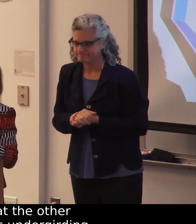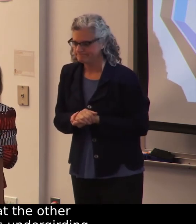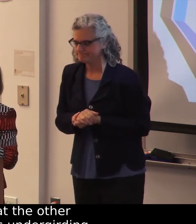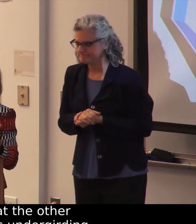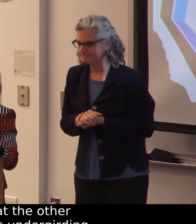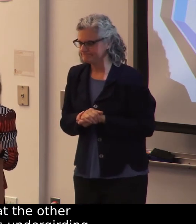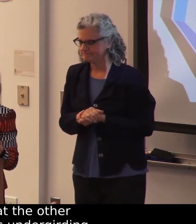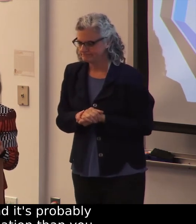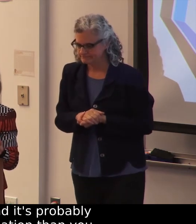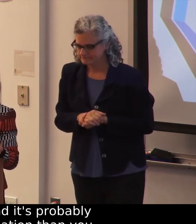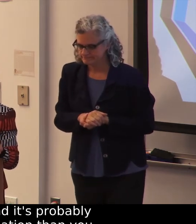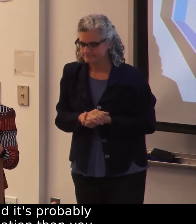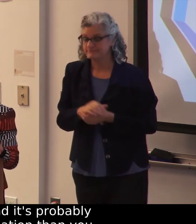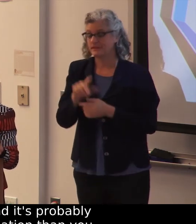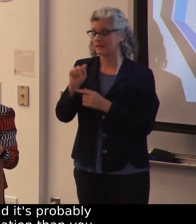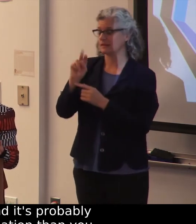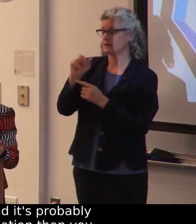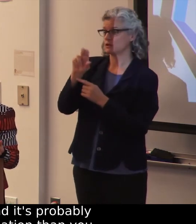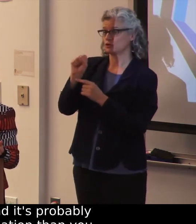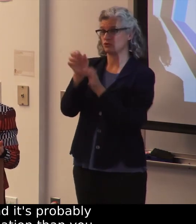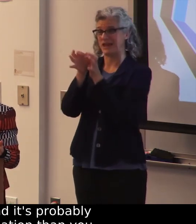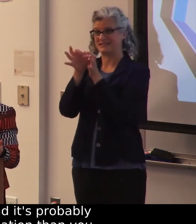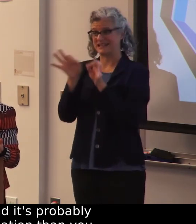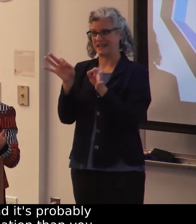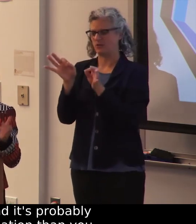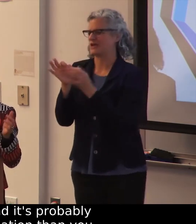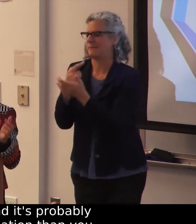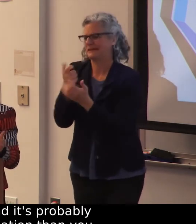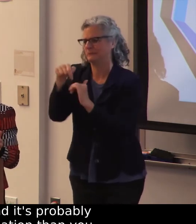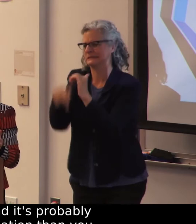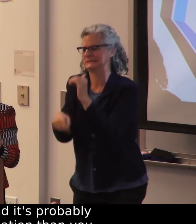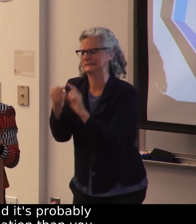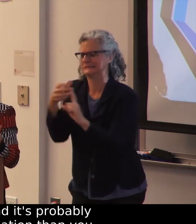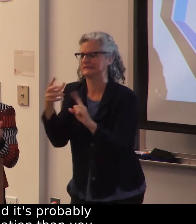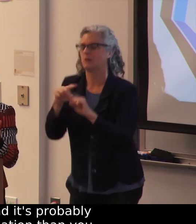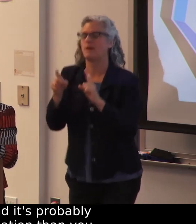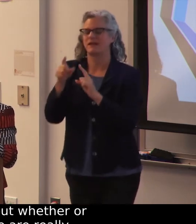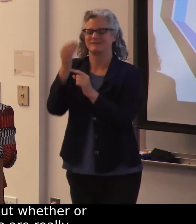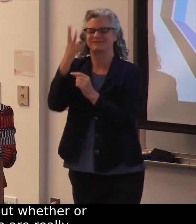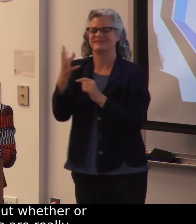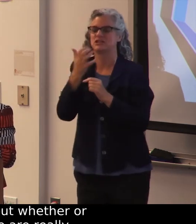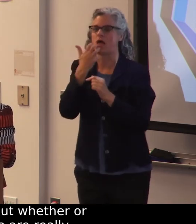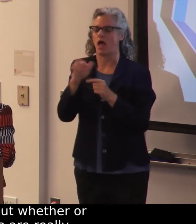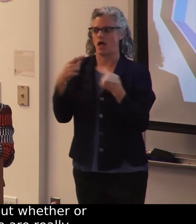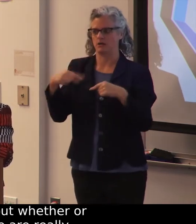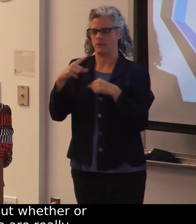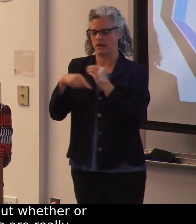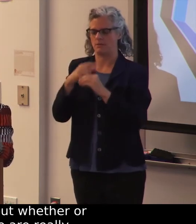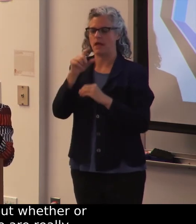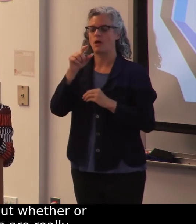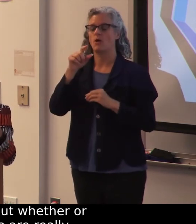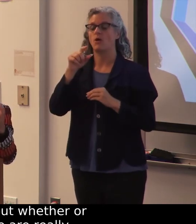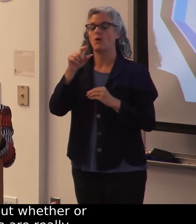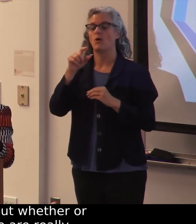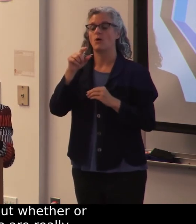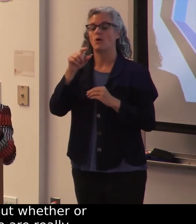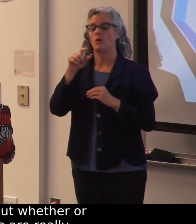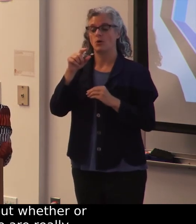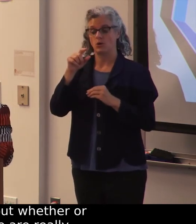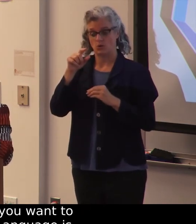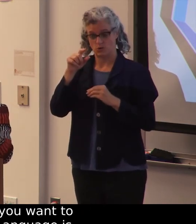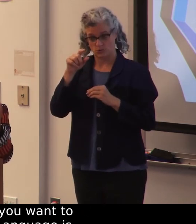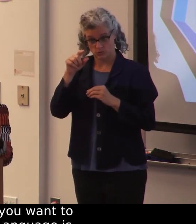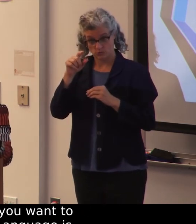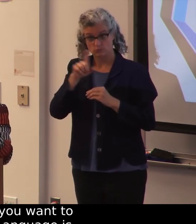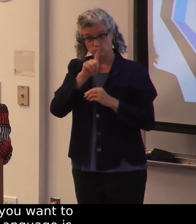the notion of translanguaging, it's probably more information that you want, is a huge debate about whether or not there are really codes that